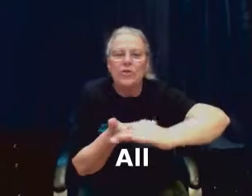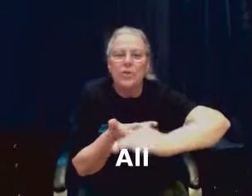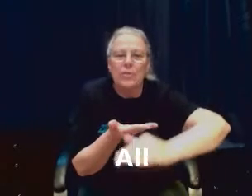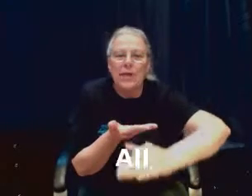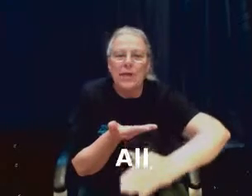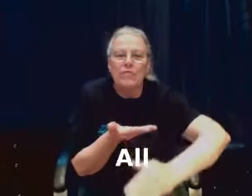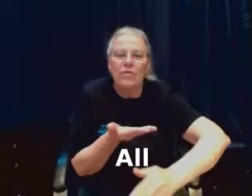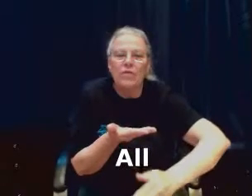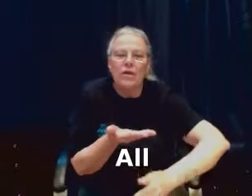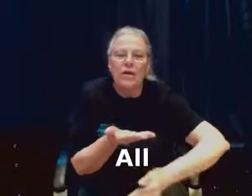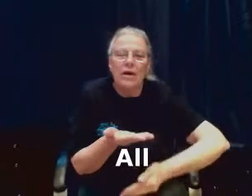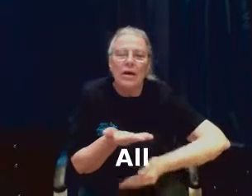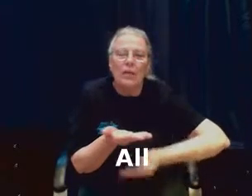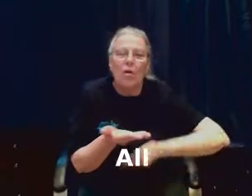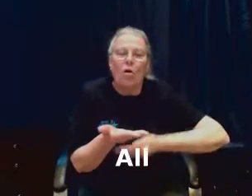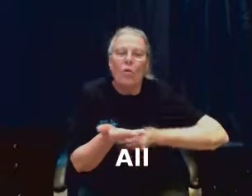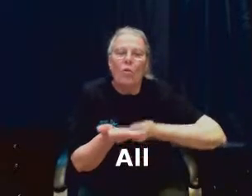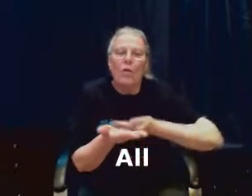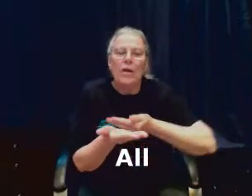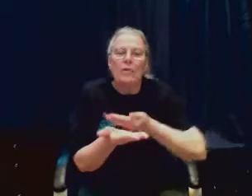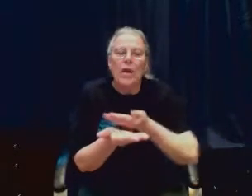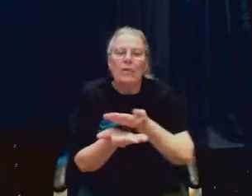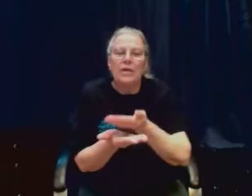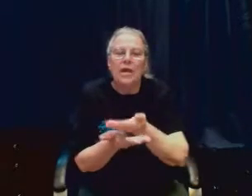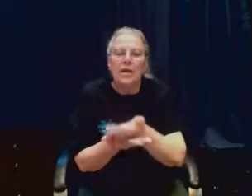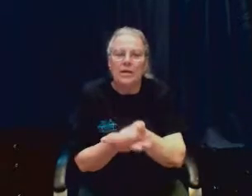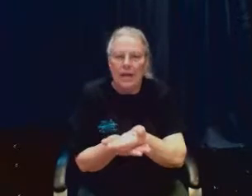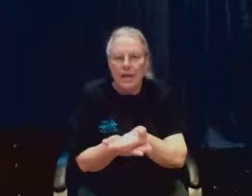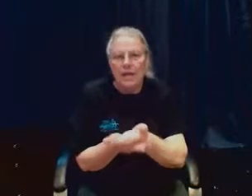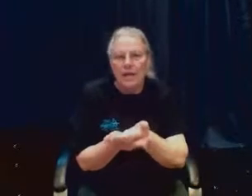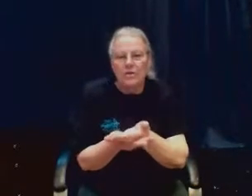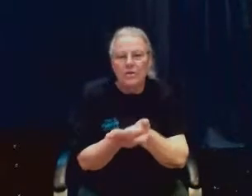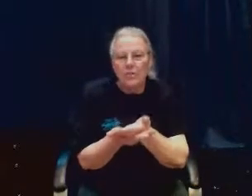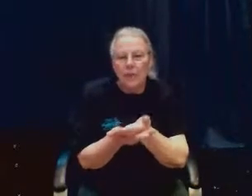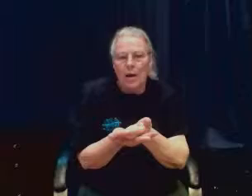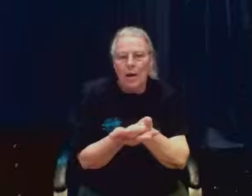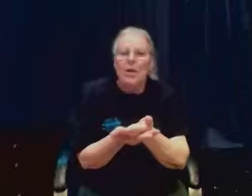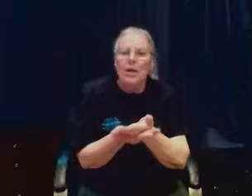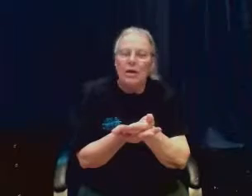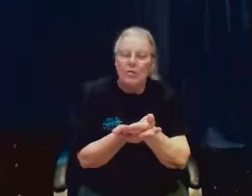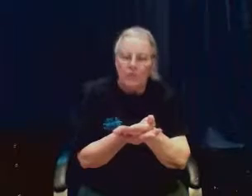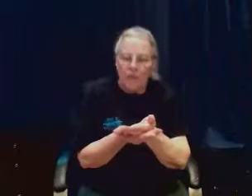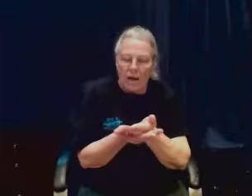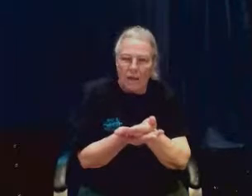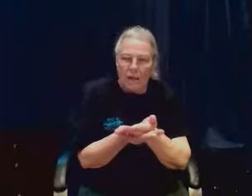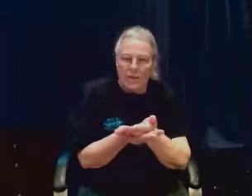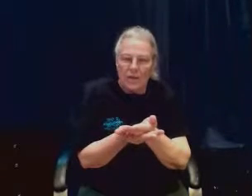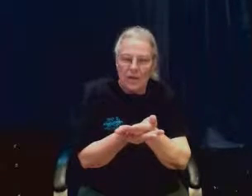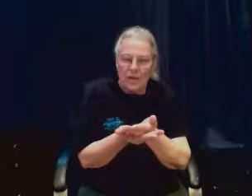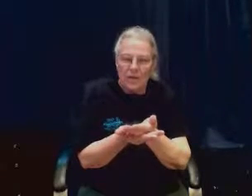scrape everything up all the way around it and lay it into the palm of your non-dominant hand.